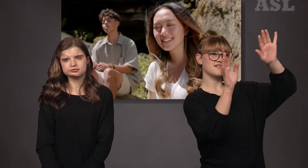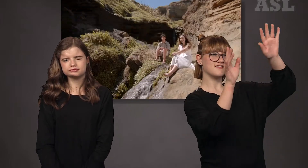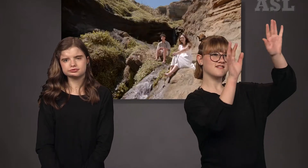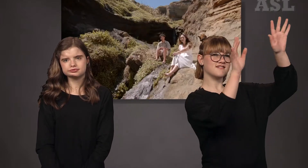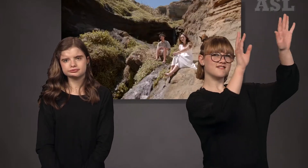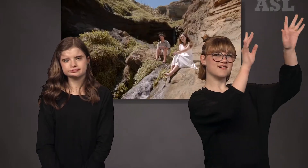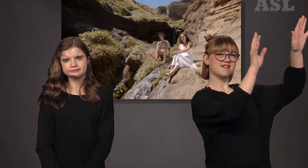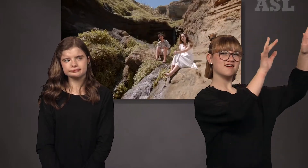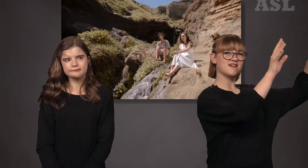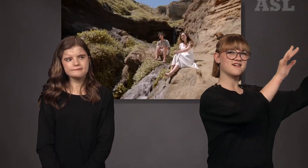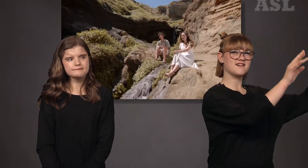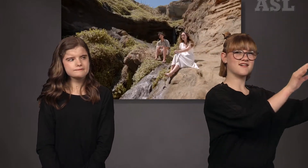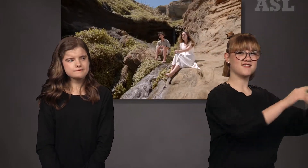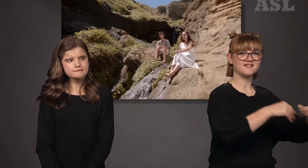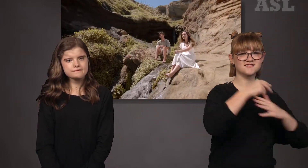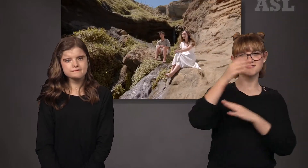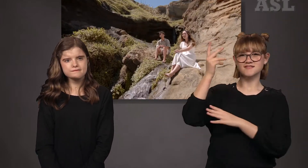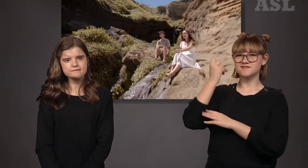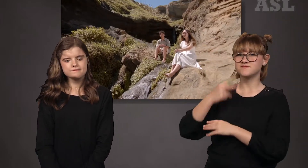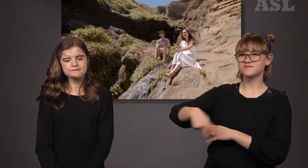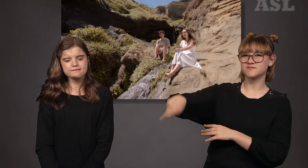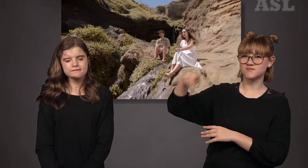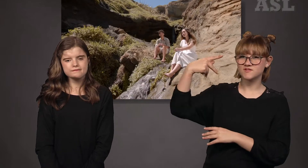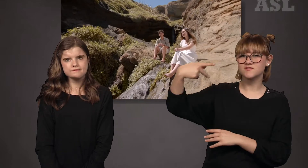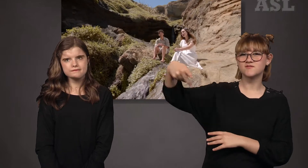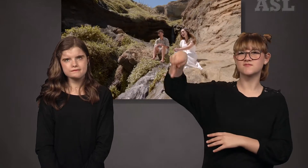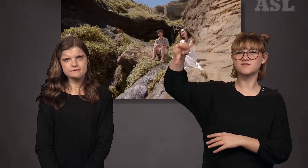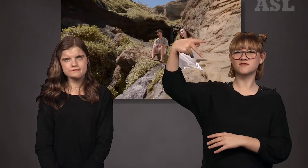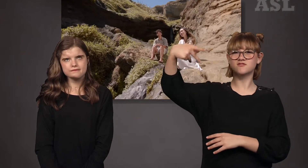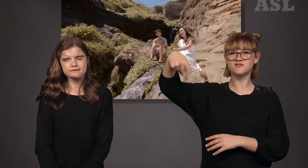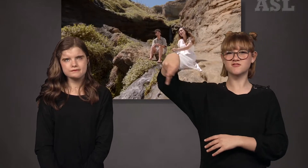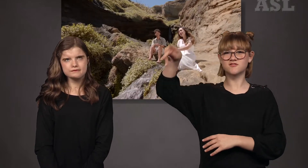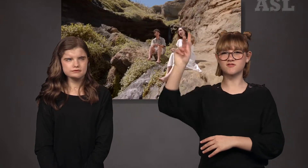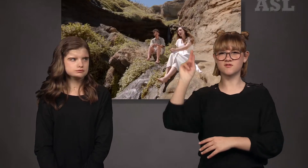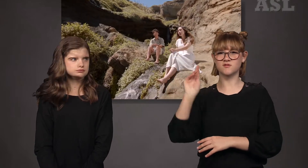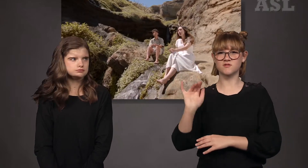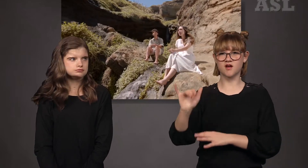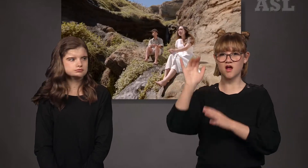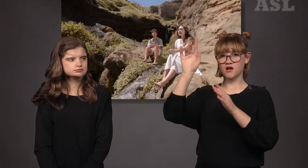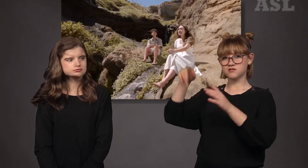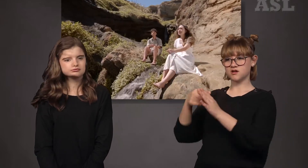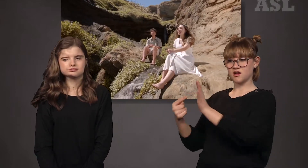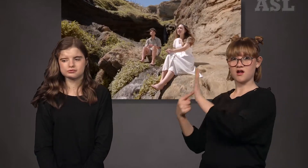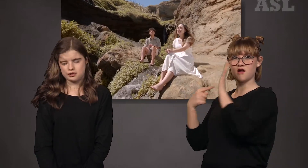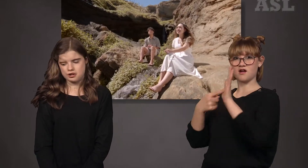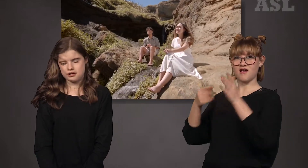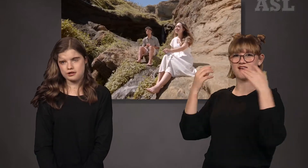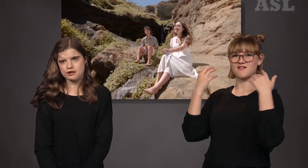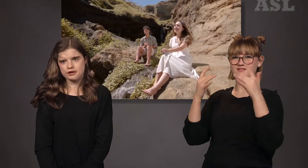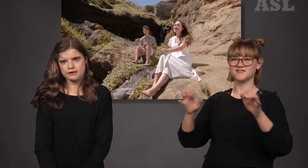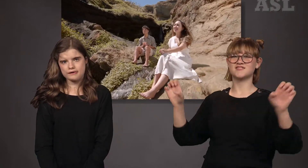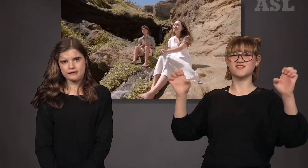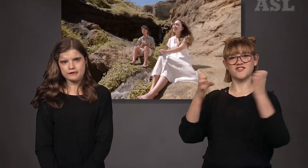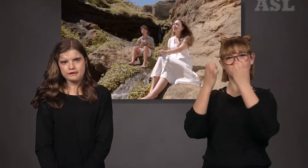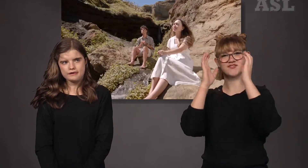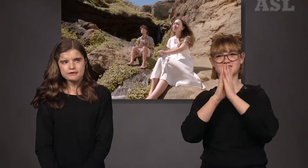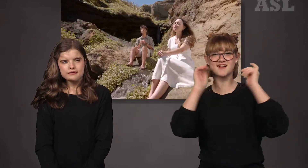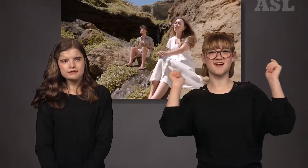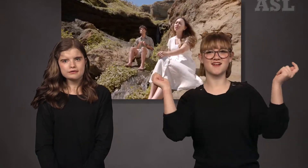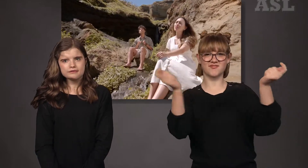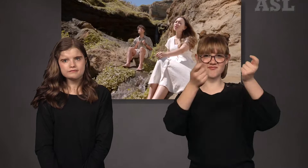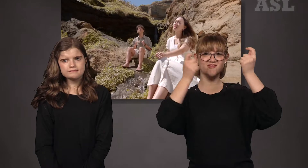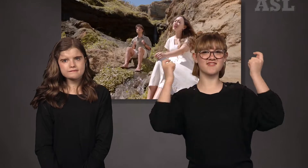Ka ora e mate, e tuku tangata Ko te karaiti te